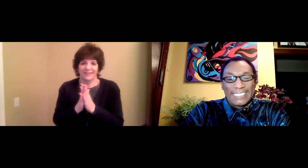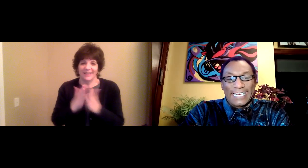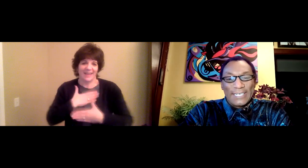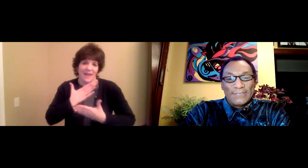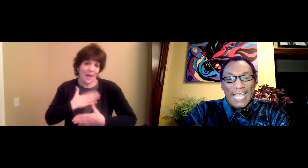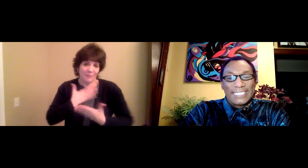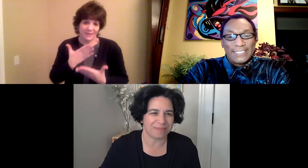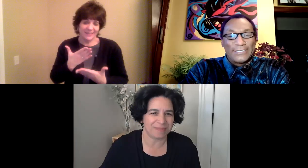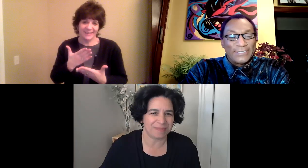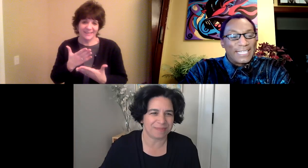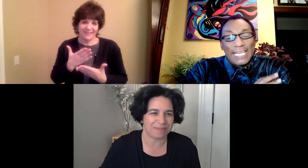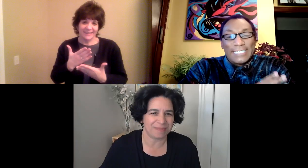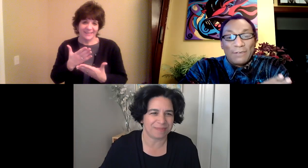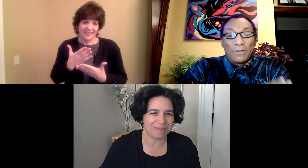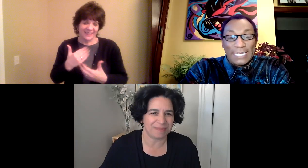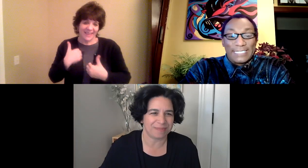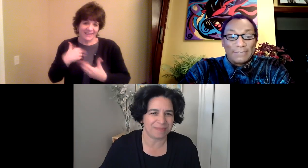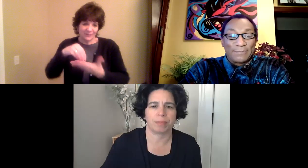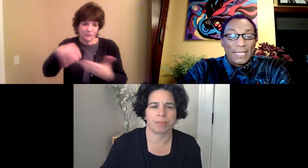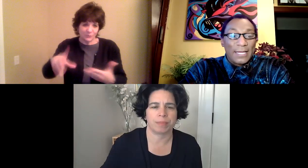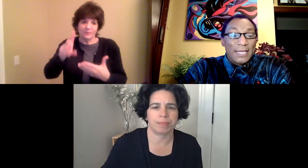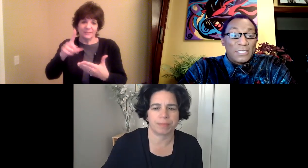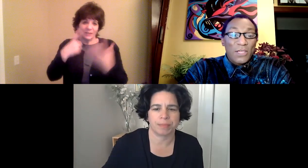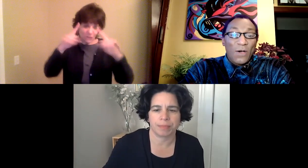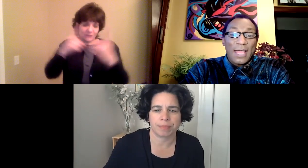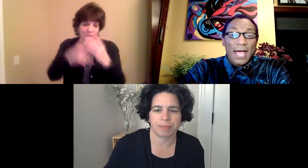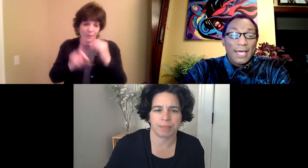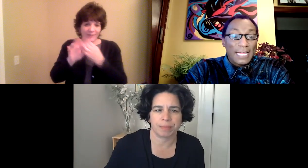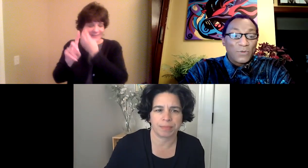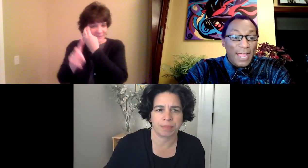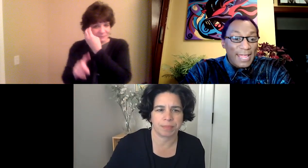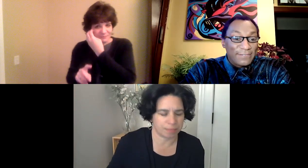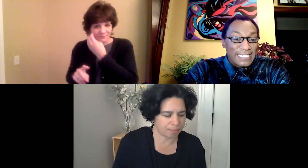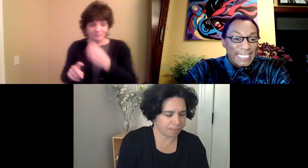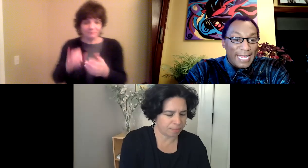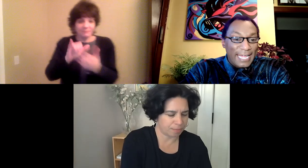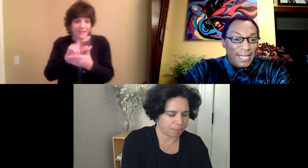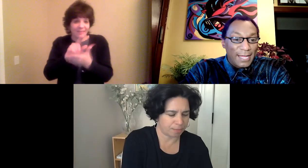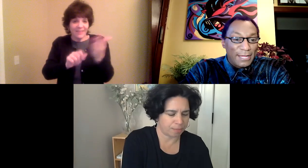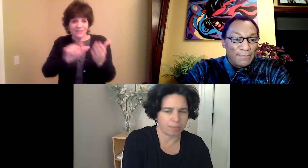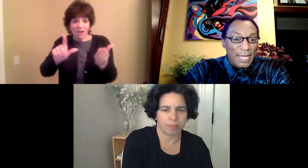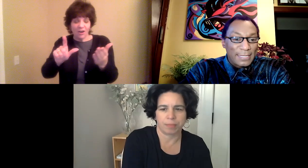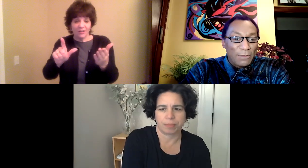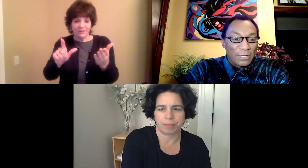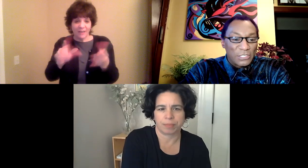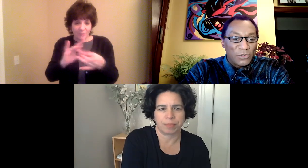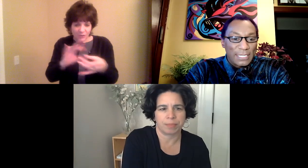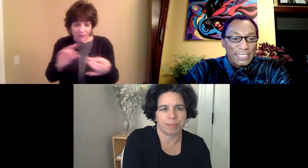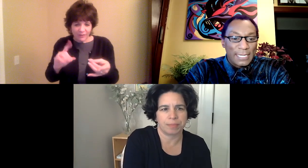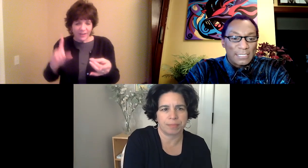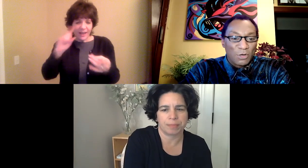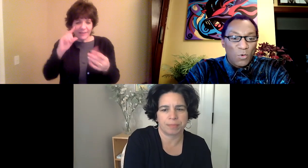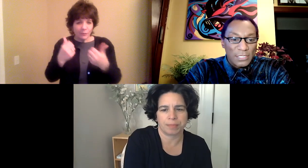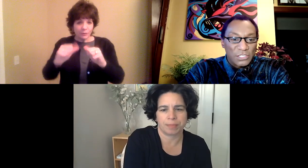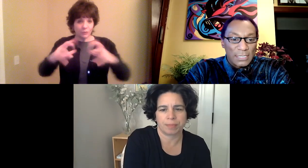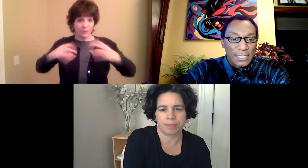they that they did what they did. So that's what I have to say. I think we're going to try to